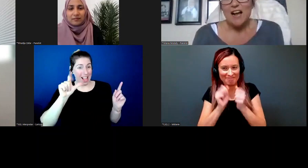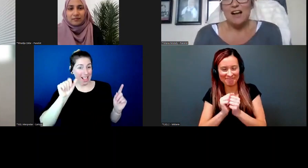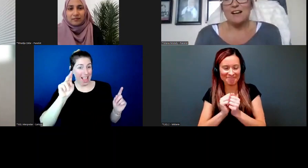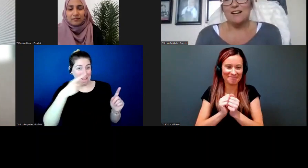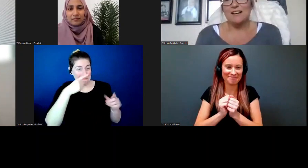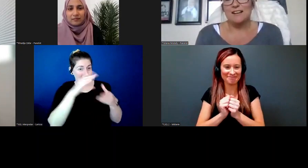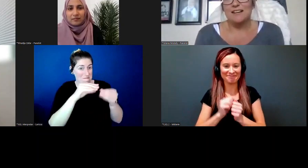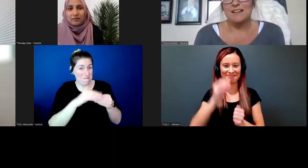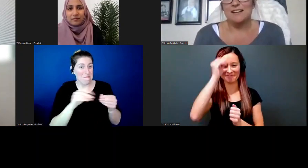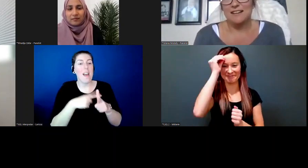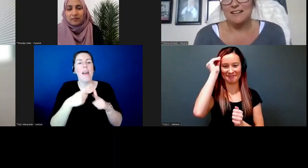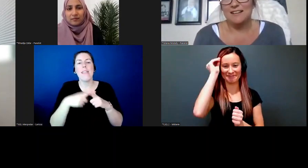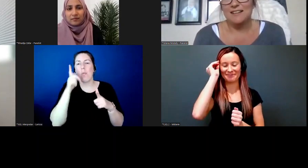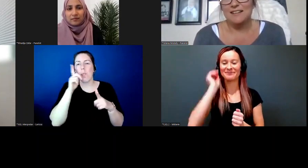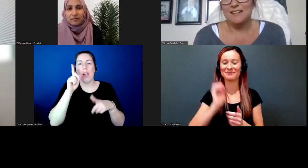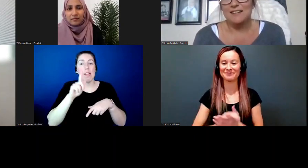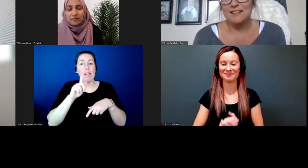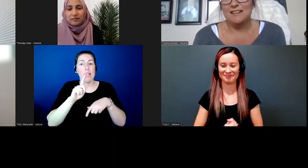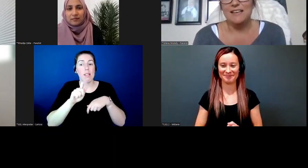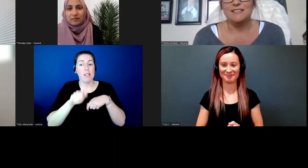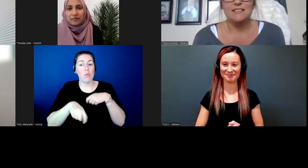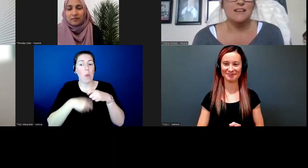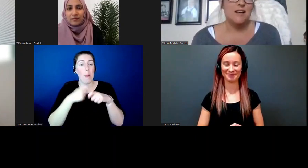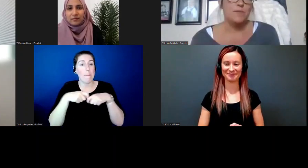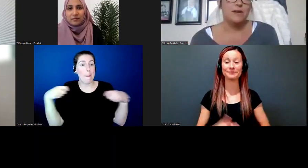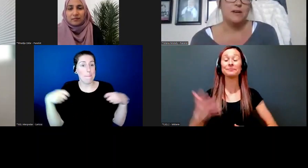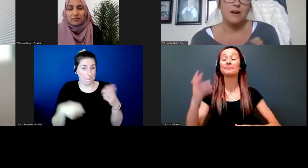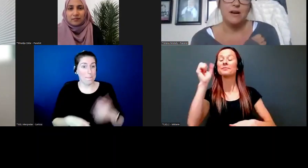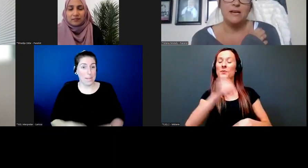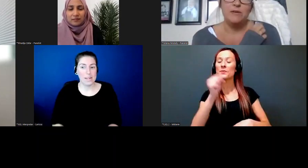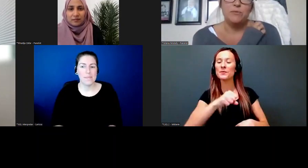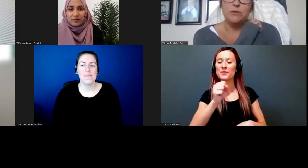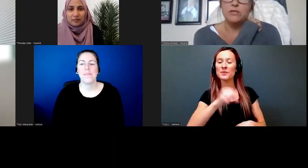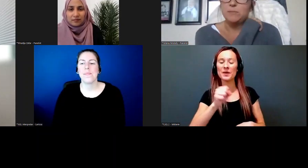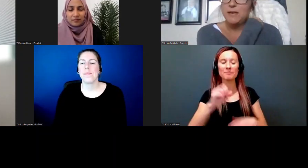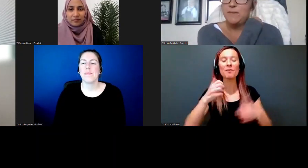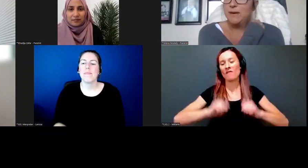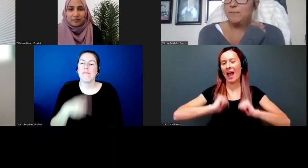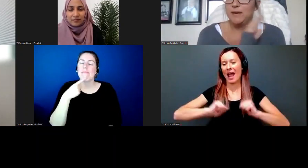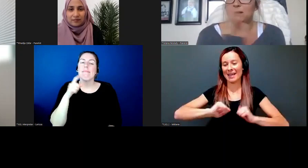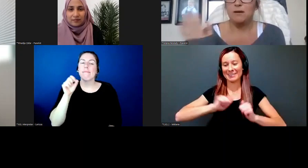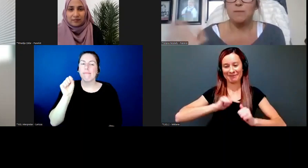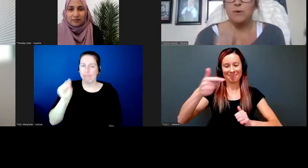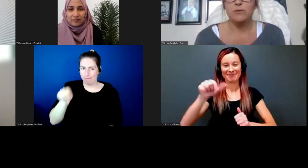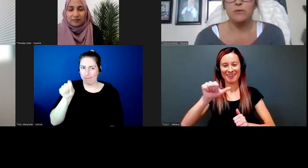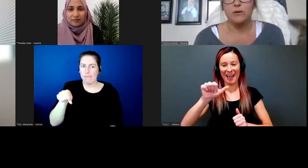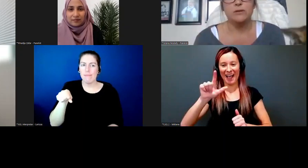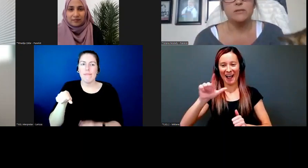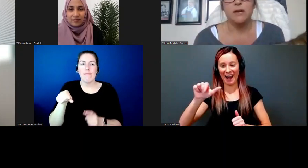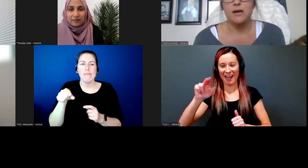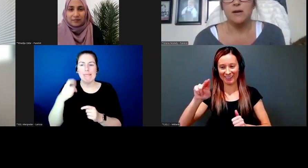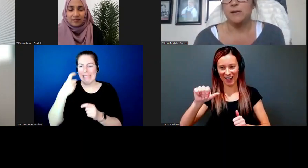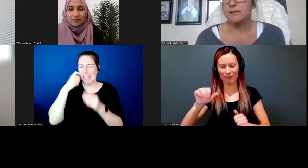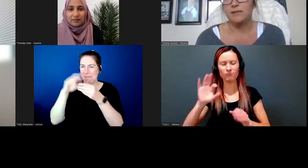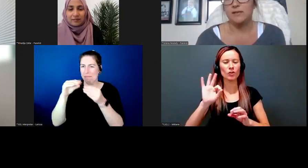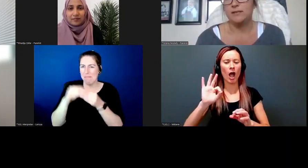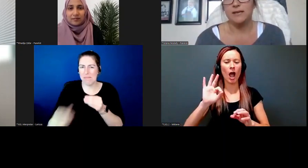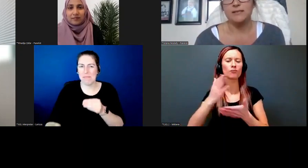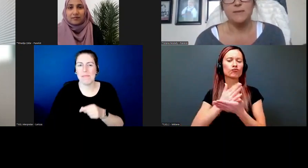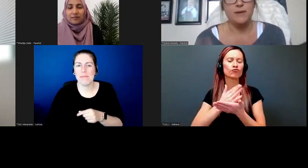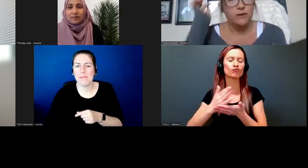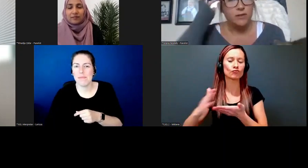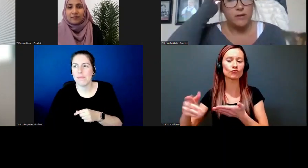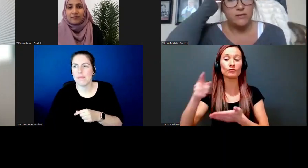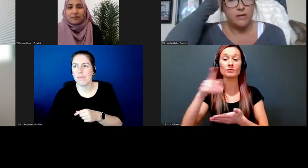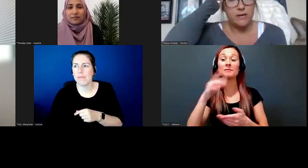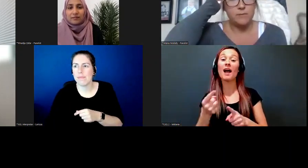do a little, yeah. Yes. I will just piggyback back on both the girls. It's the